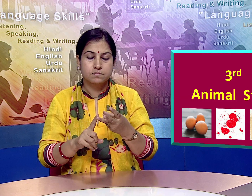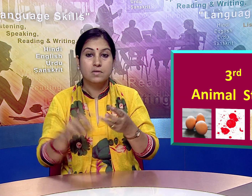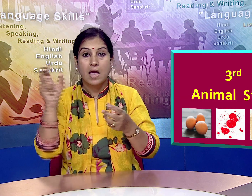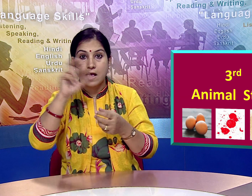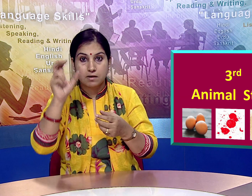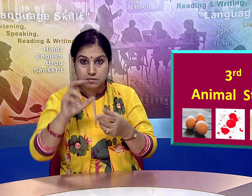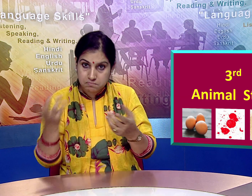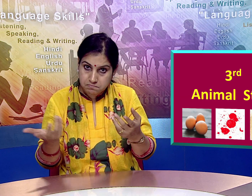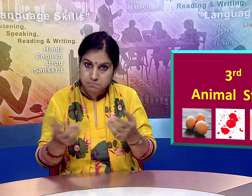and egg.